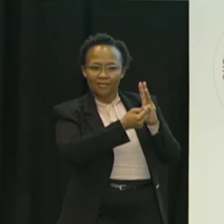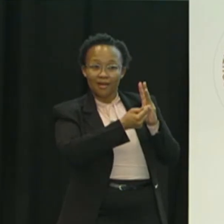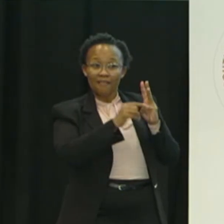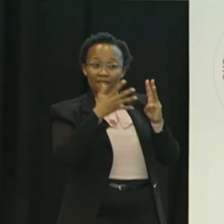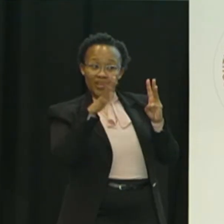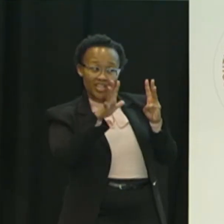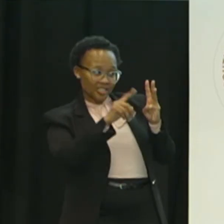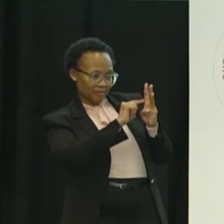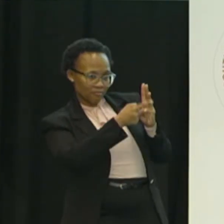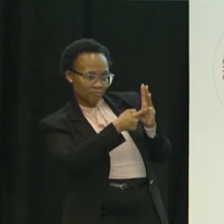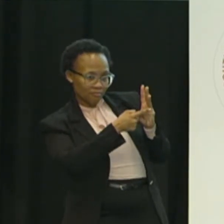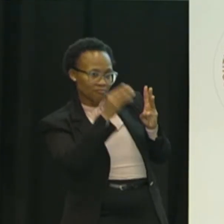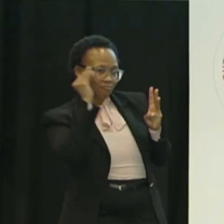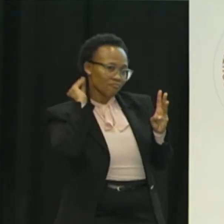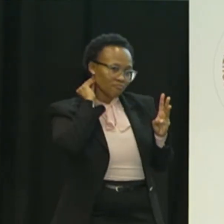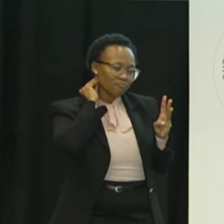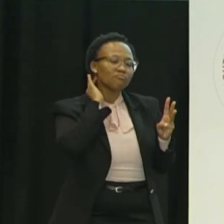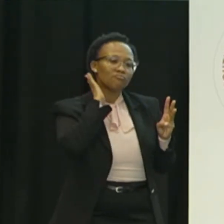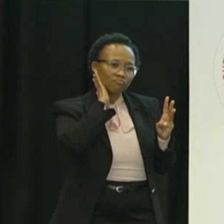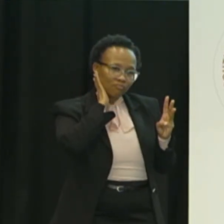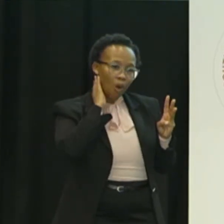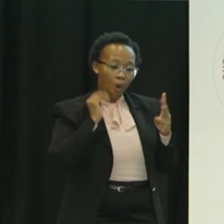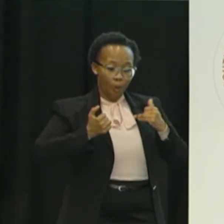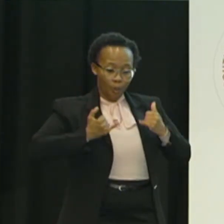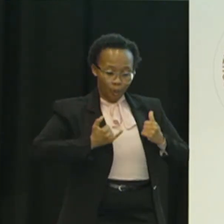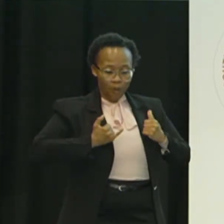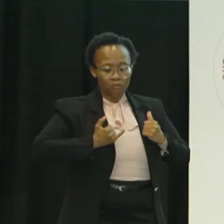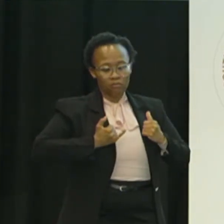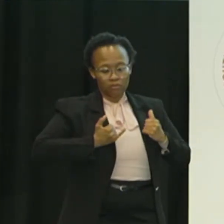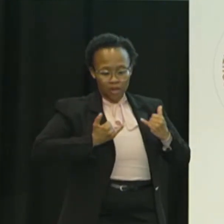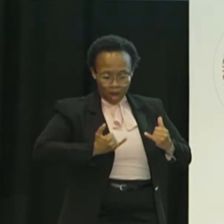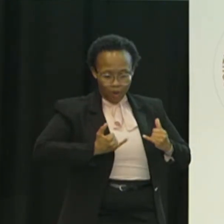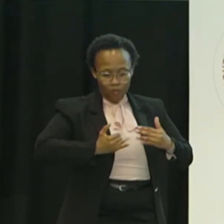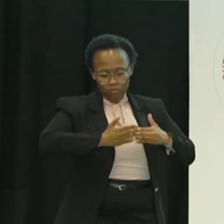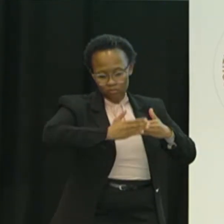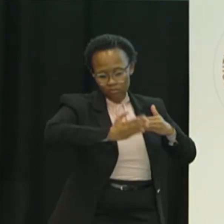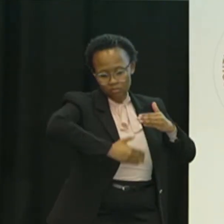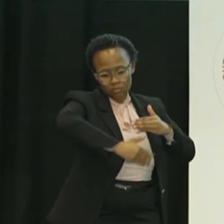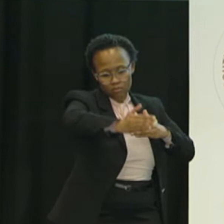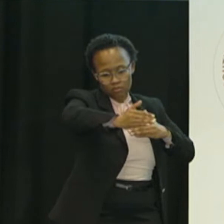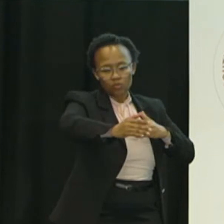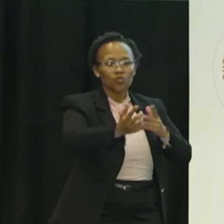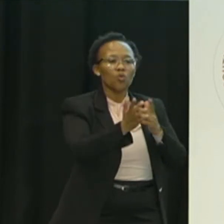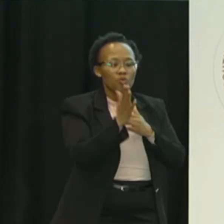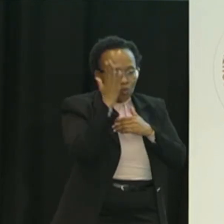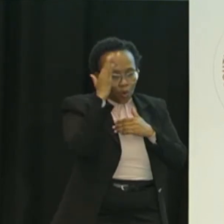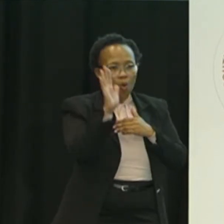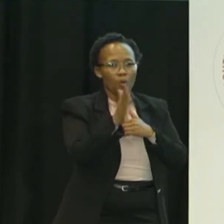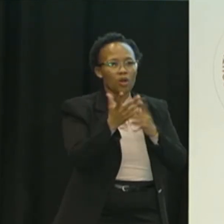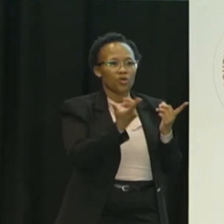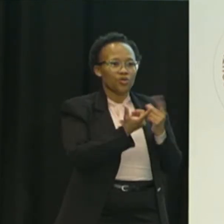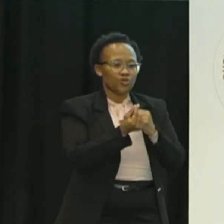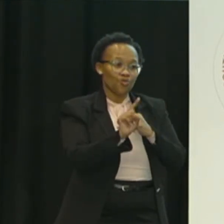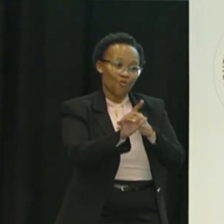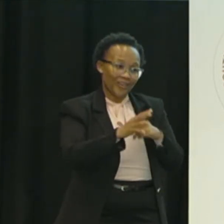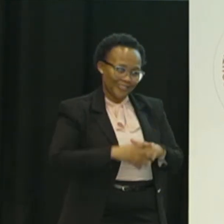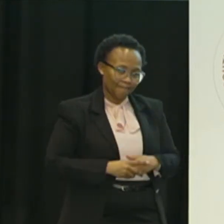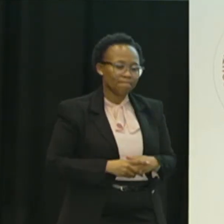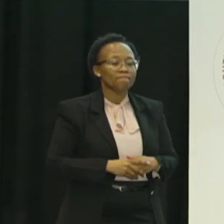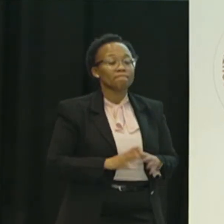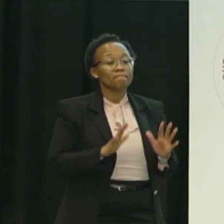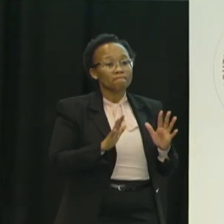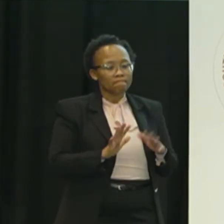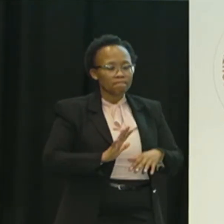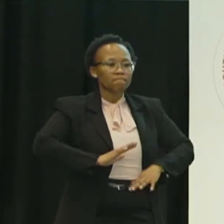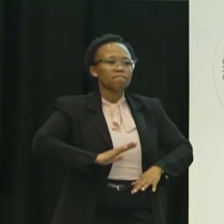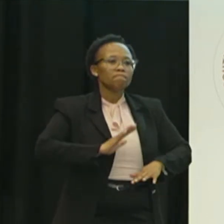forward. We are already in the new NSP dispensation, but we still need a